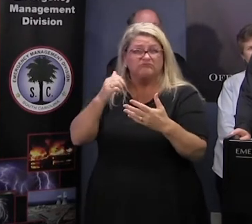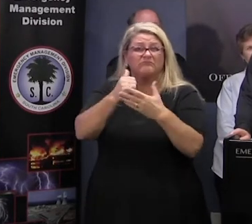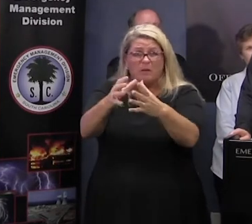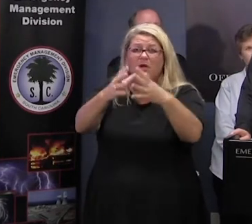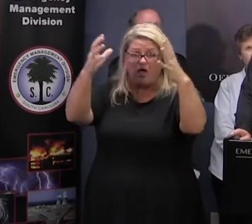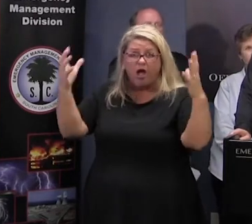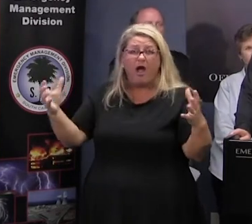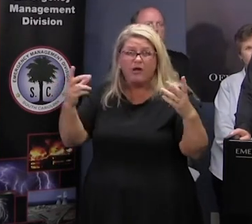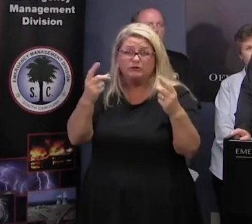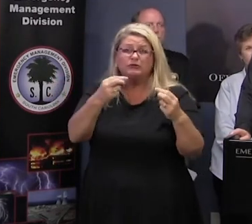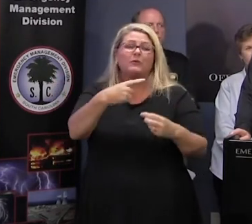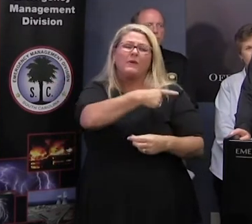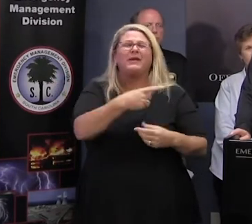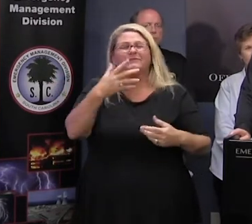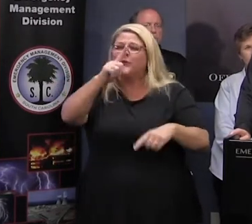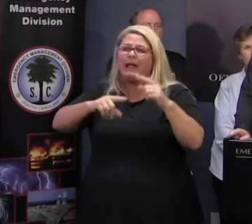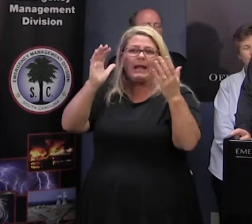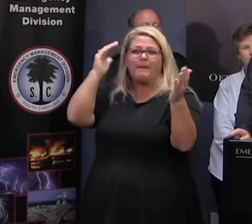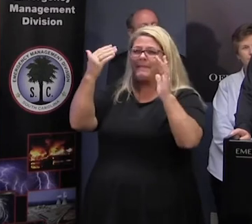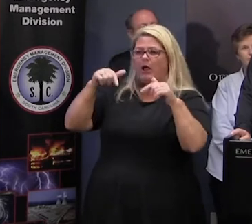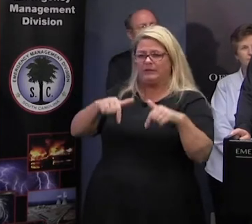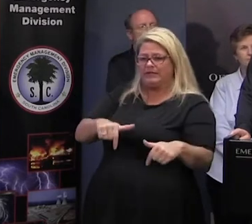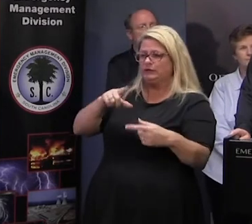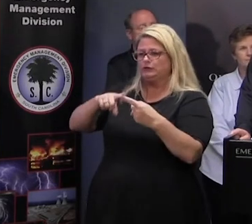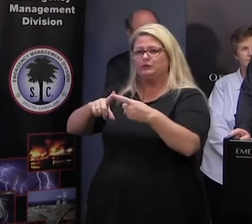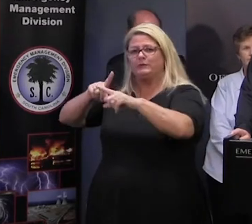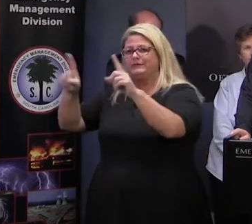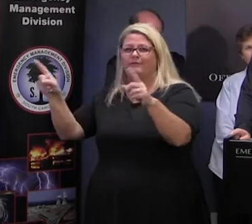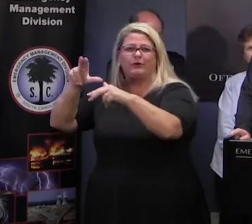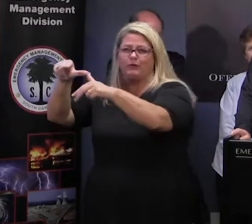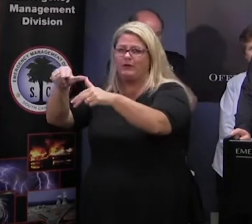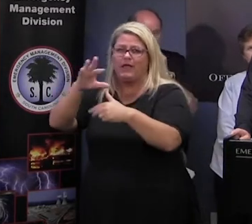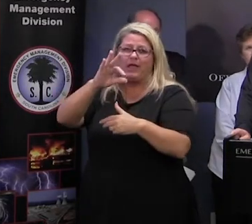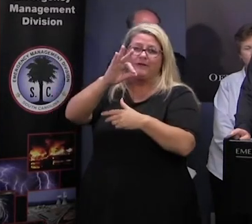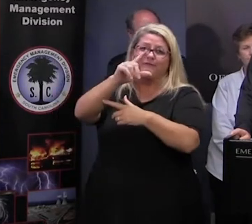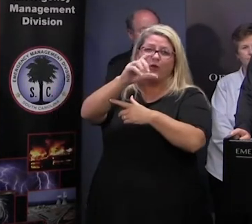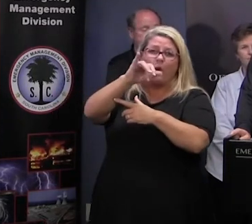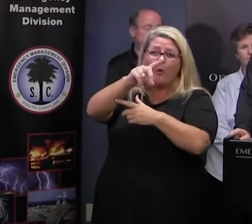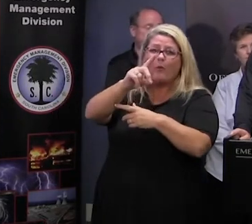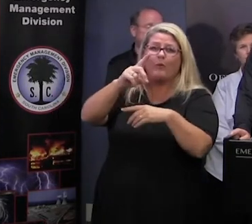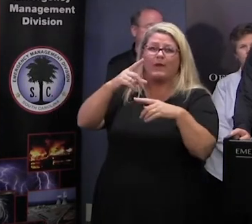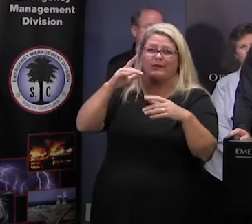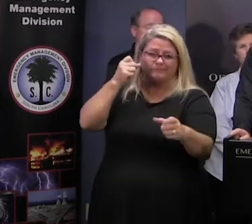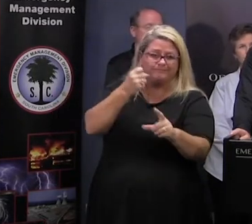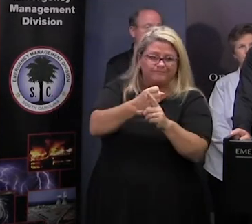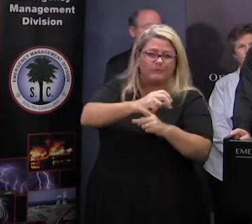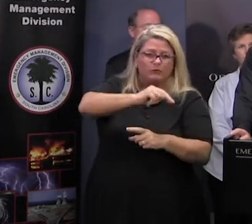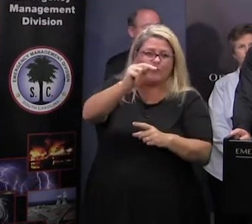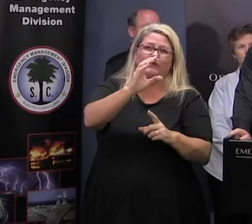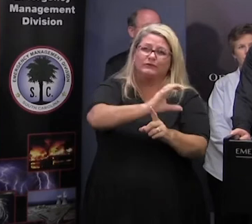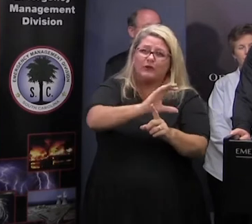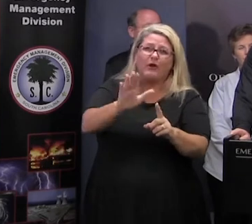hard to compare one hurricane to the other. I mean, Floyd in 1999 brought devastating storm surge north of Charleston and had a very